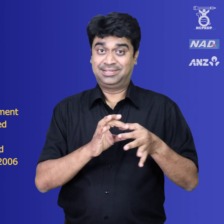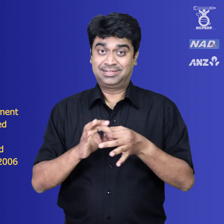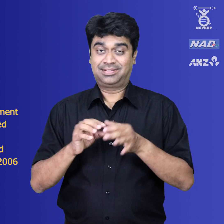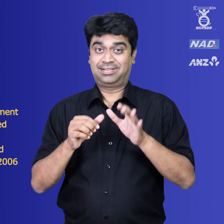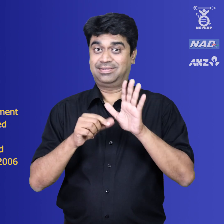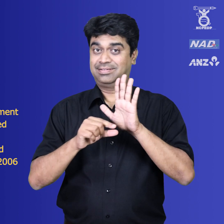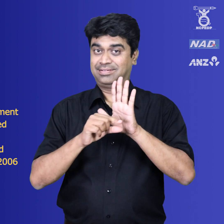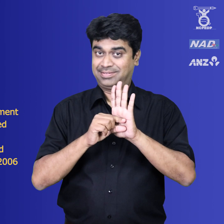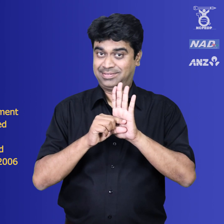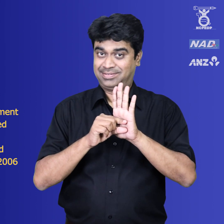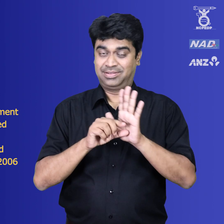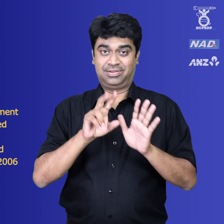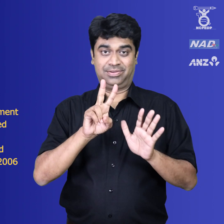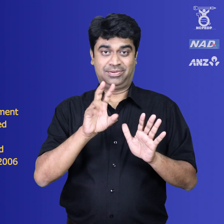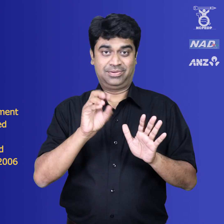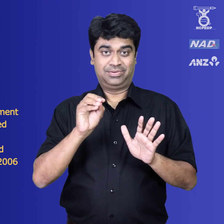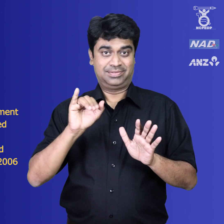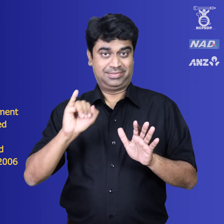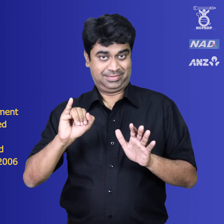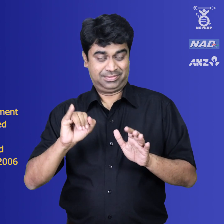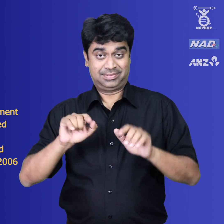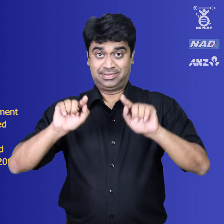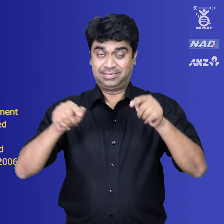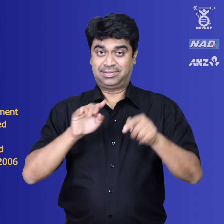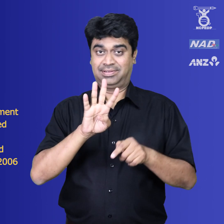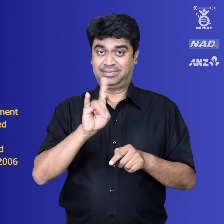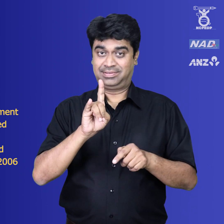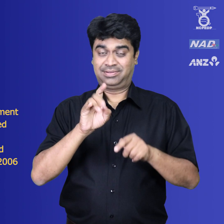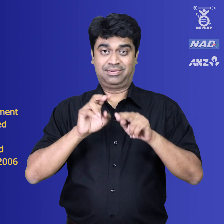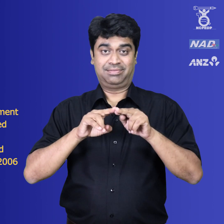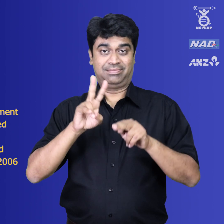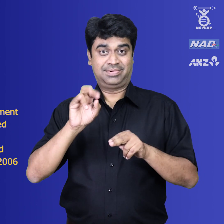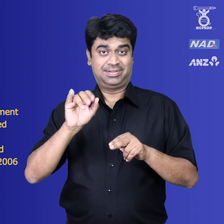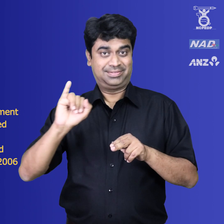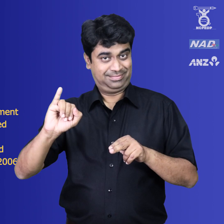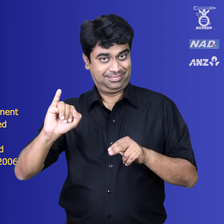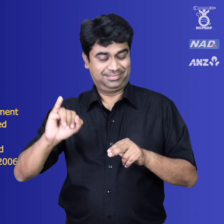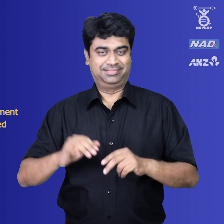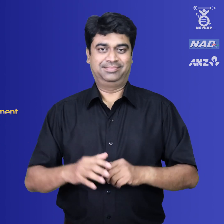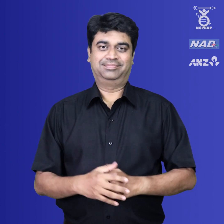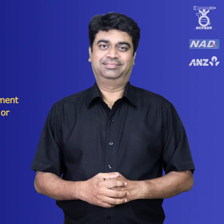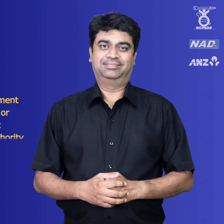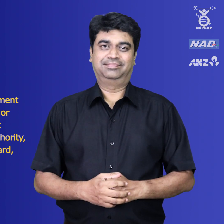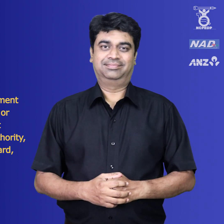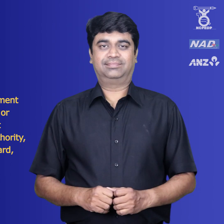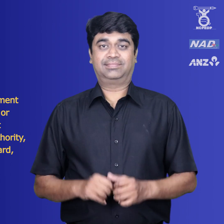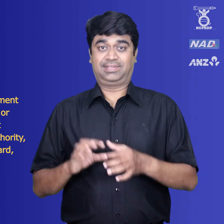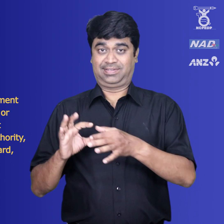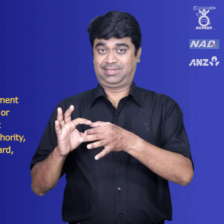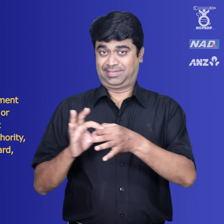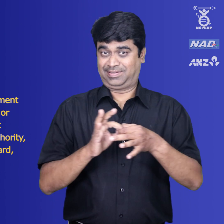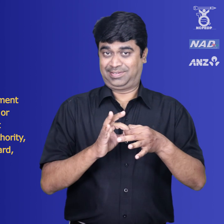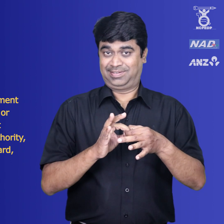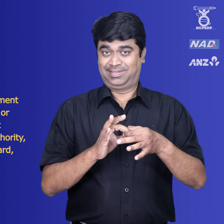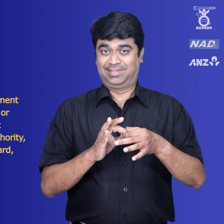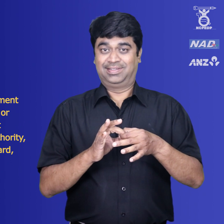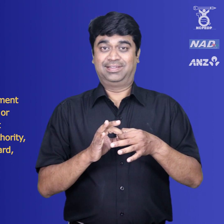Act 2006, 41 of 2006, the central government, in relation